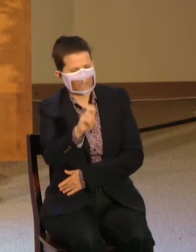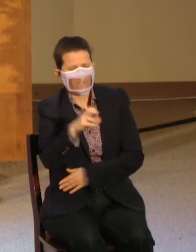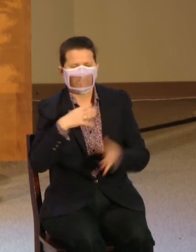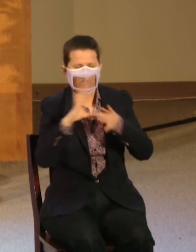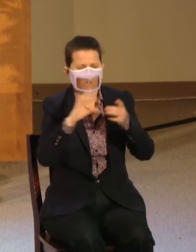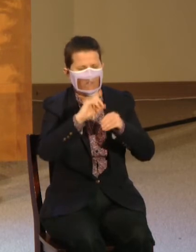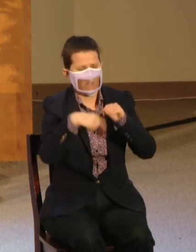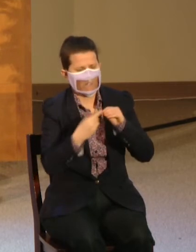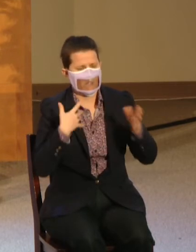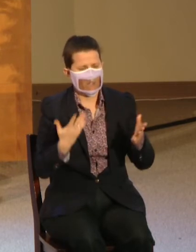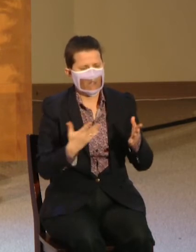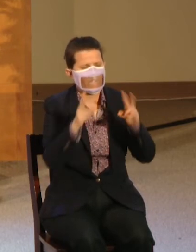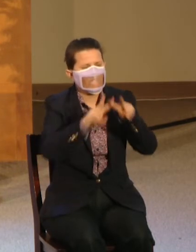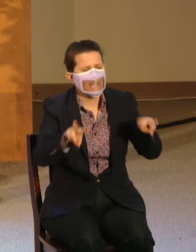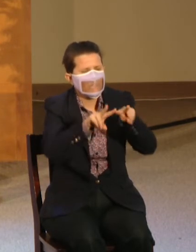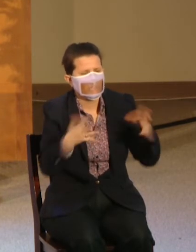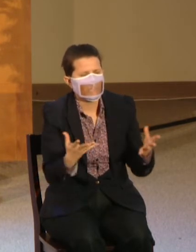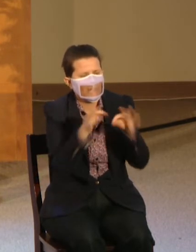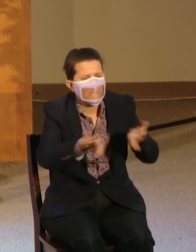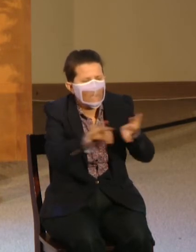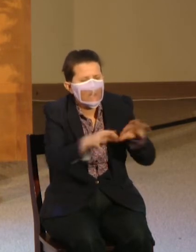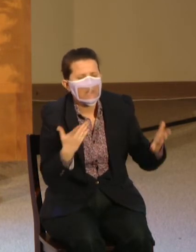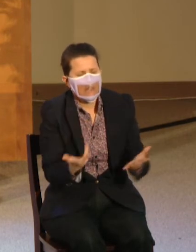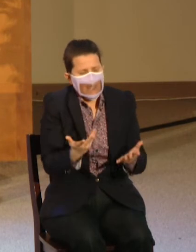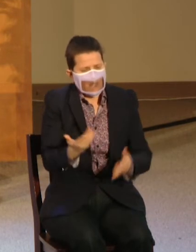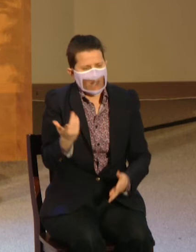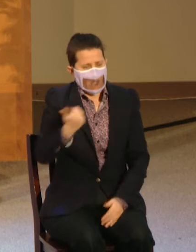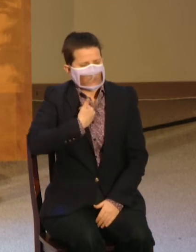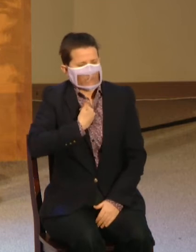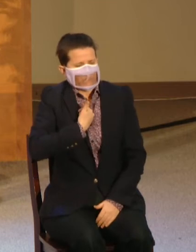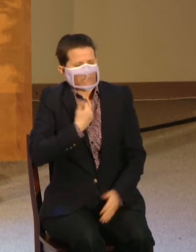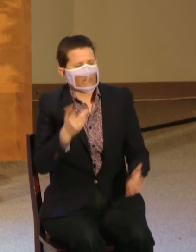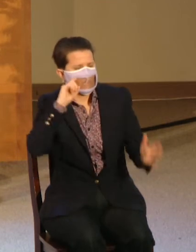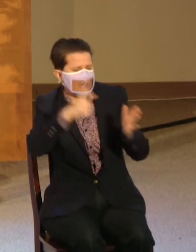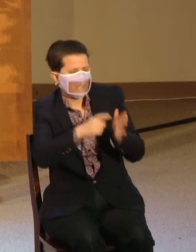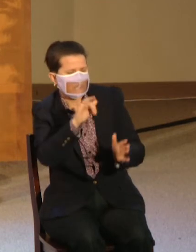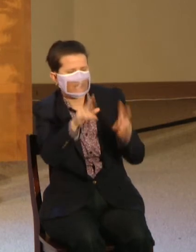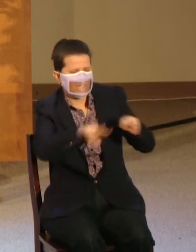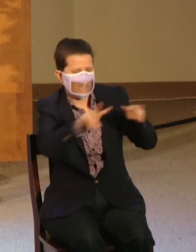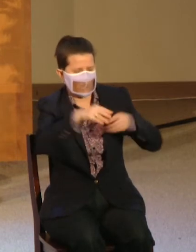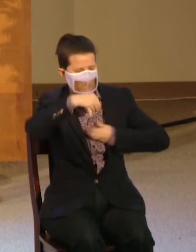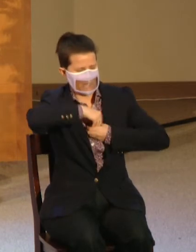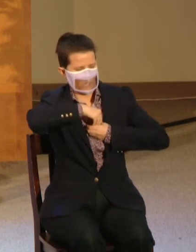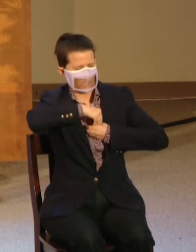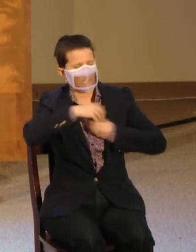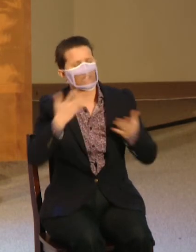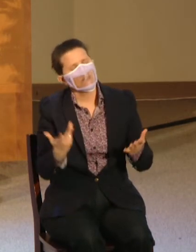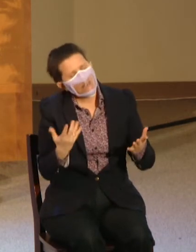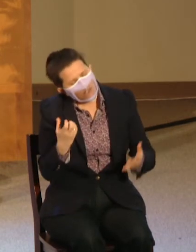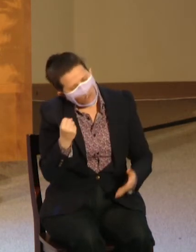First and foremost, by accepting wherever we are in this now moment, which sometimes isn't easy to